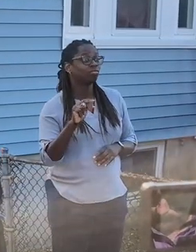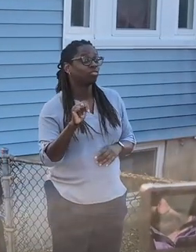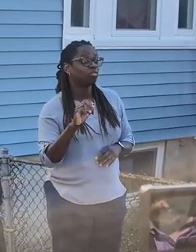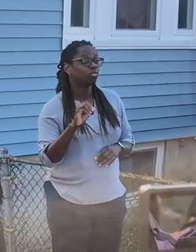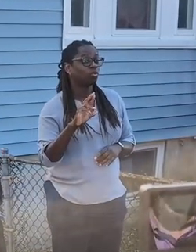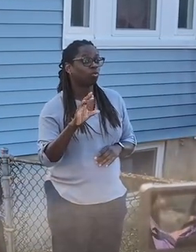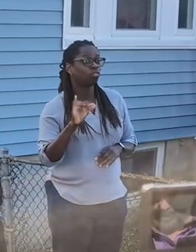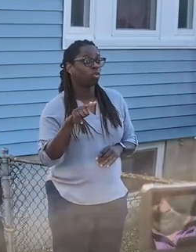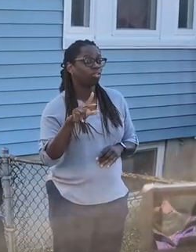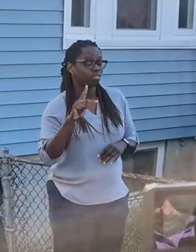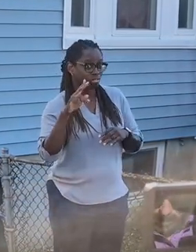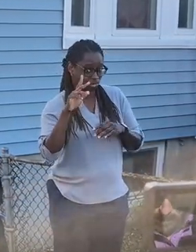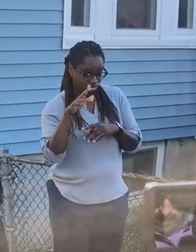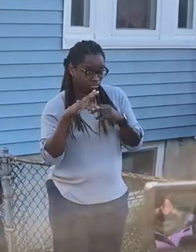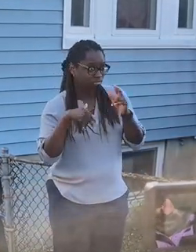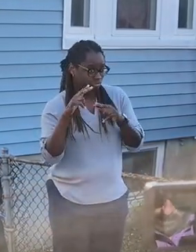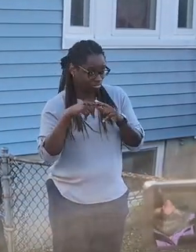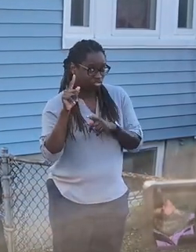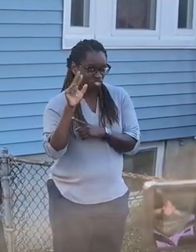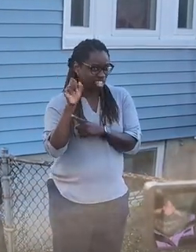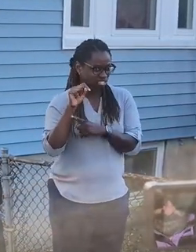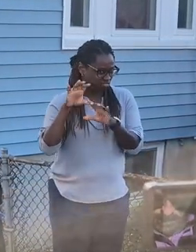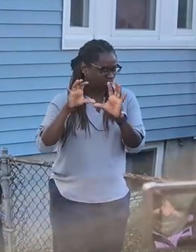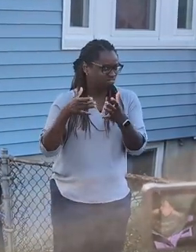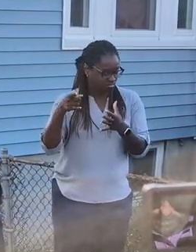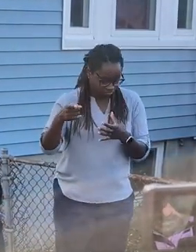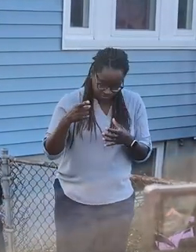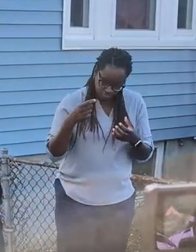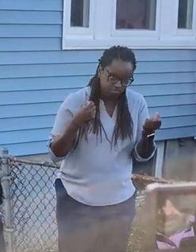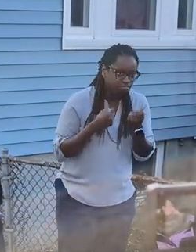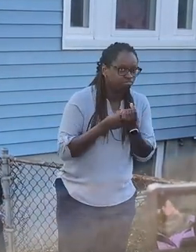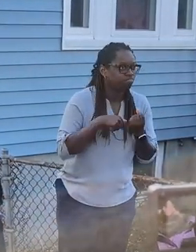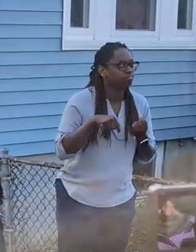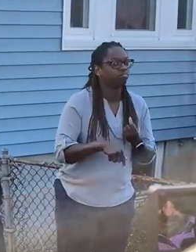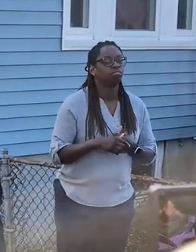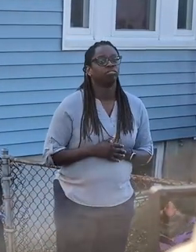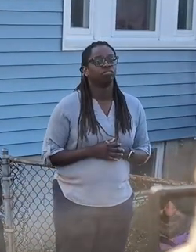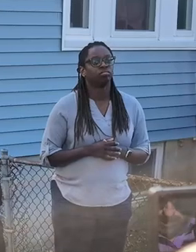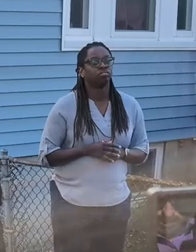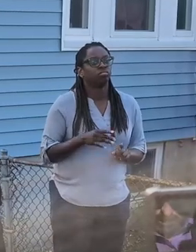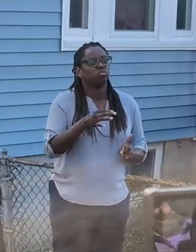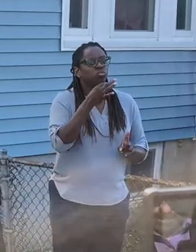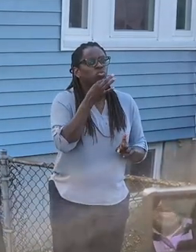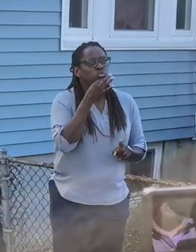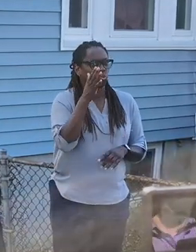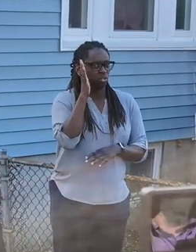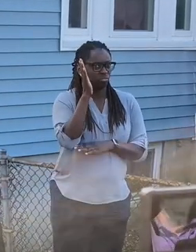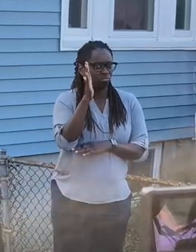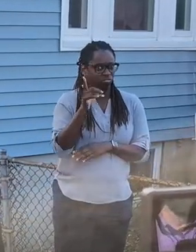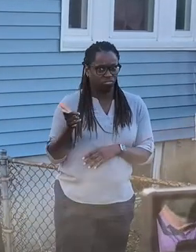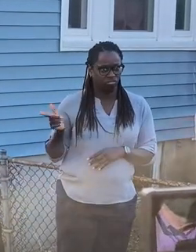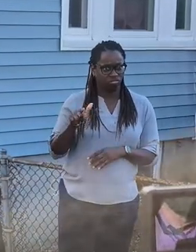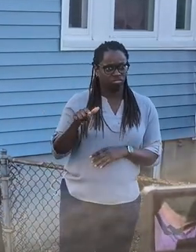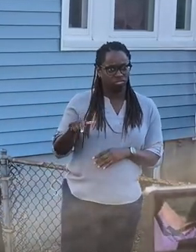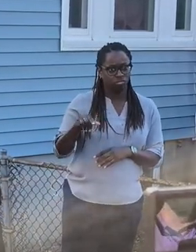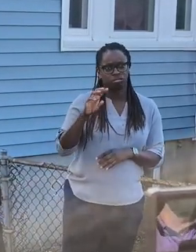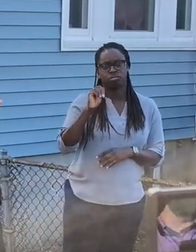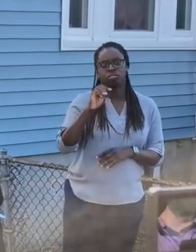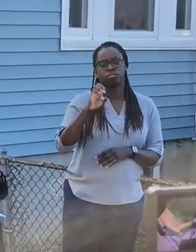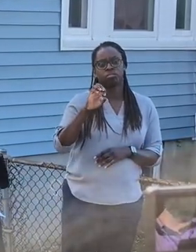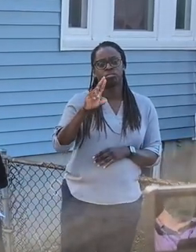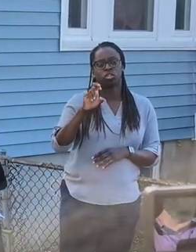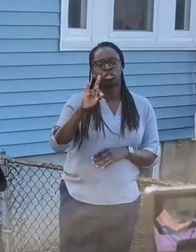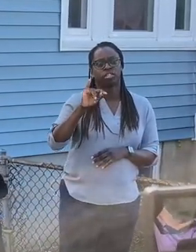these happen. And of course, we're going to hear in a little bit from Meredith Levy of all the great work that